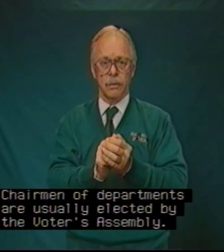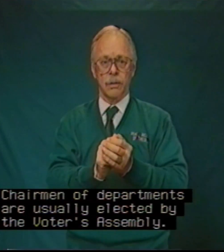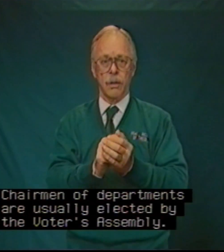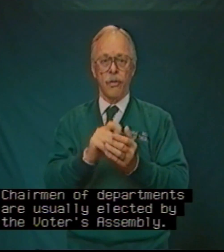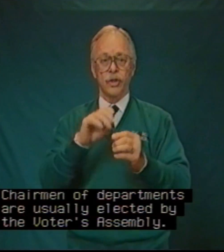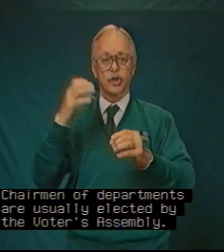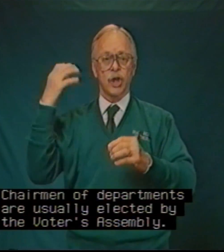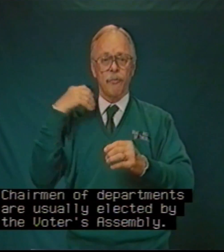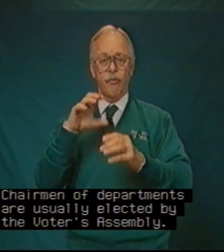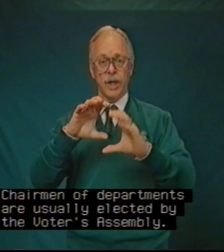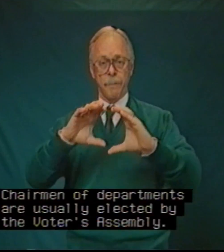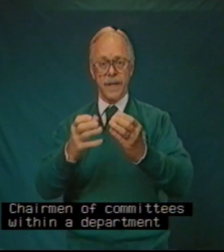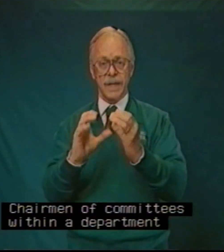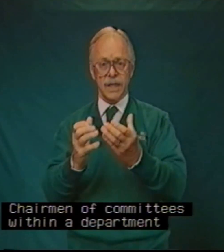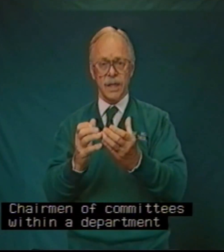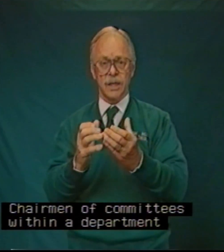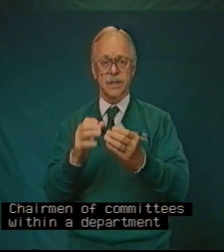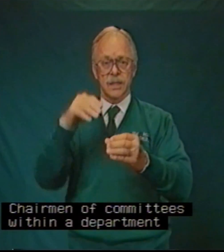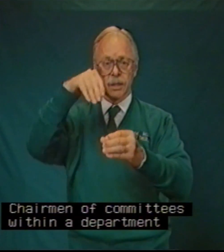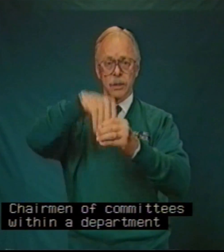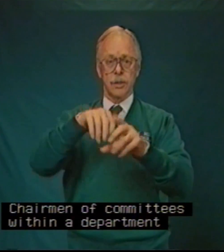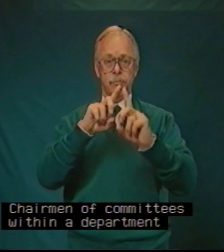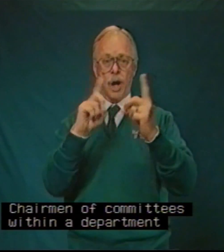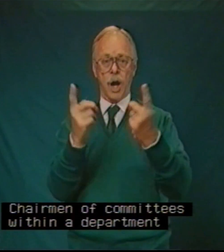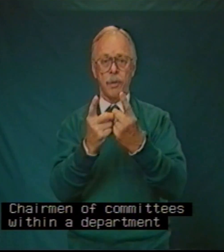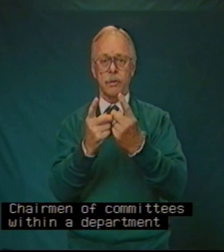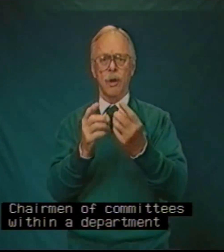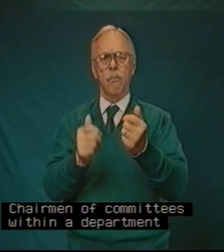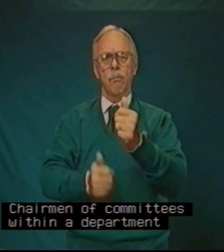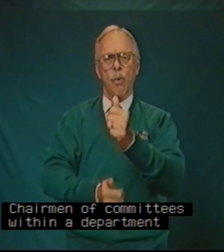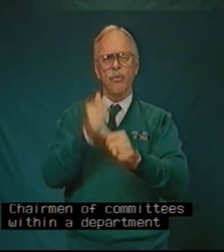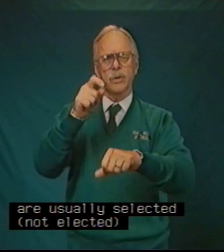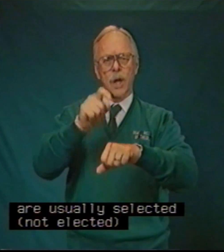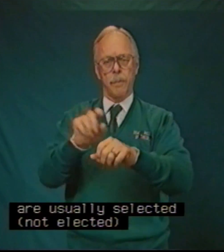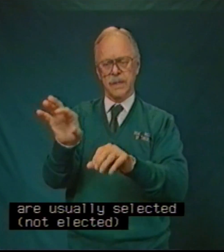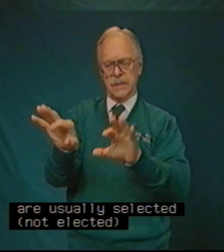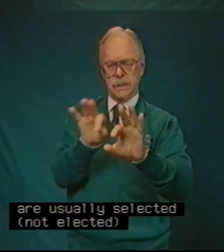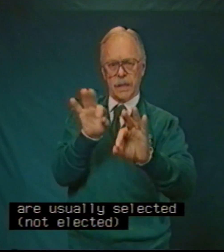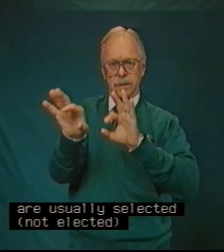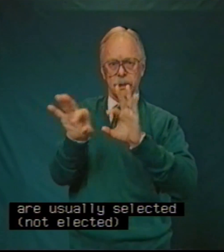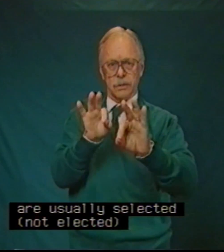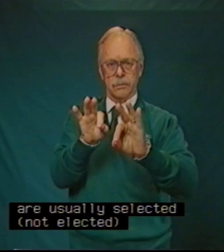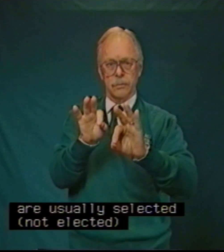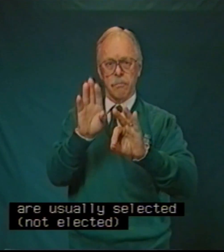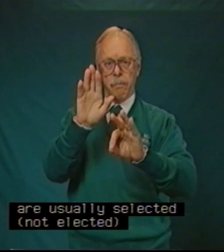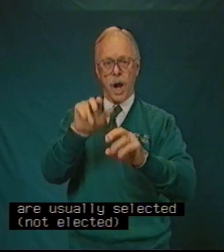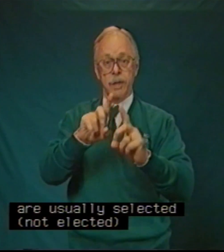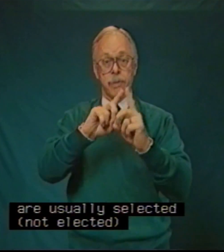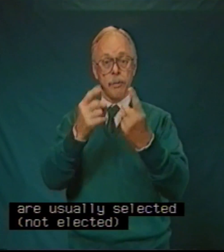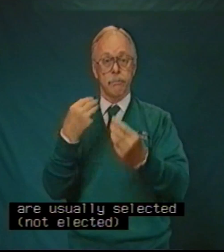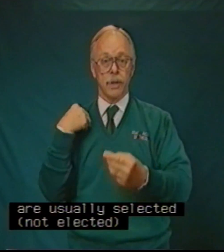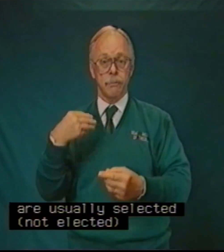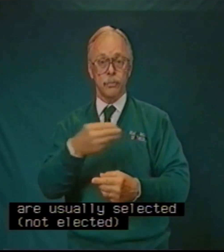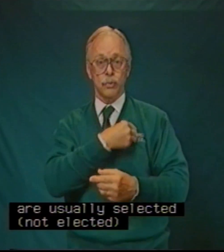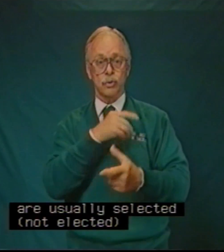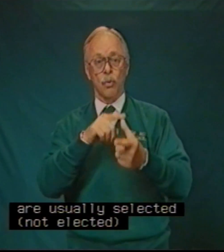of committees within a department are usually selected, not elected, by either the department members or by